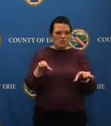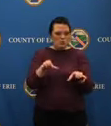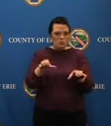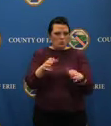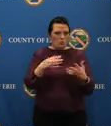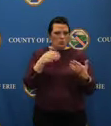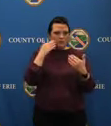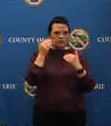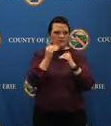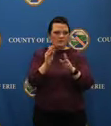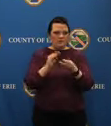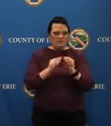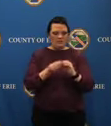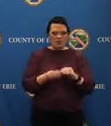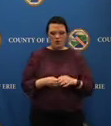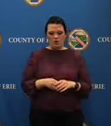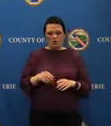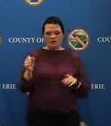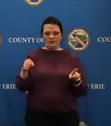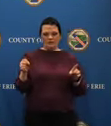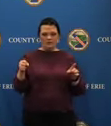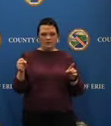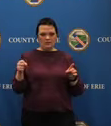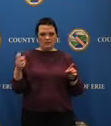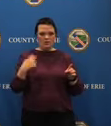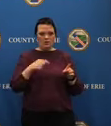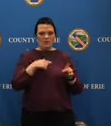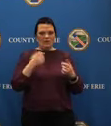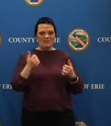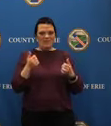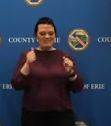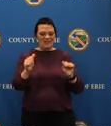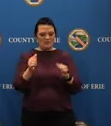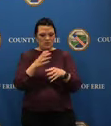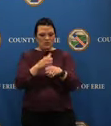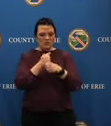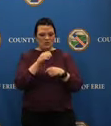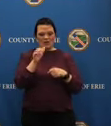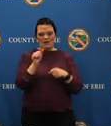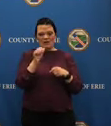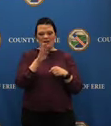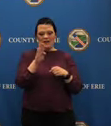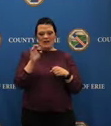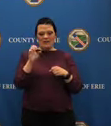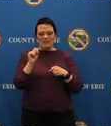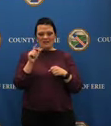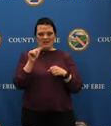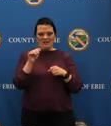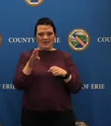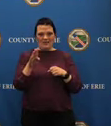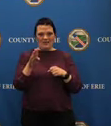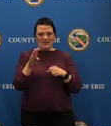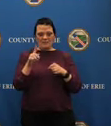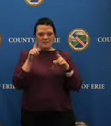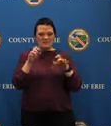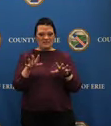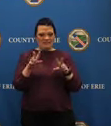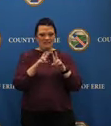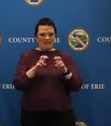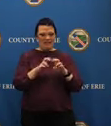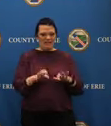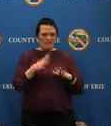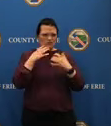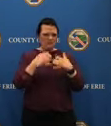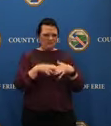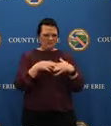it is a limited number. Yeah, and we've attempted to get the Abbott Laboratories test analyzer as well as